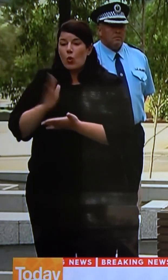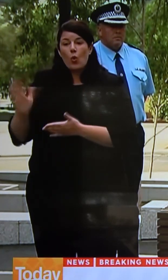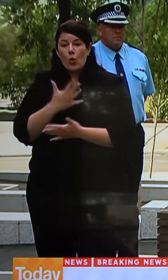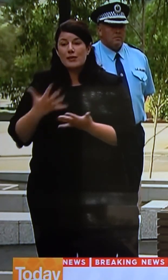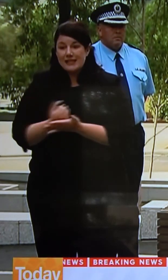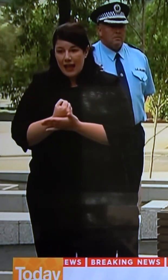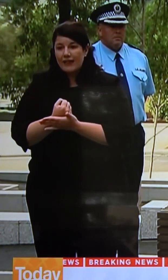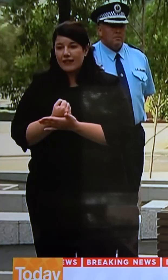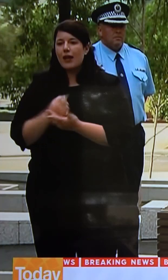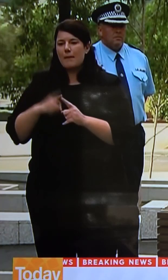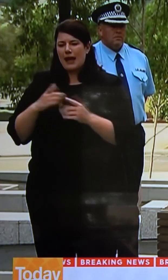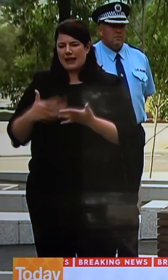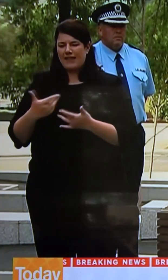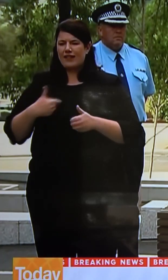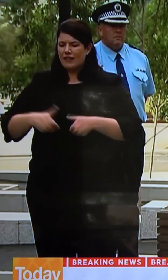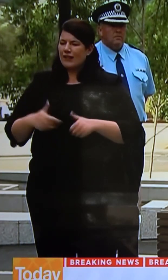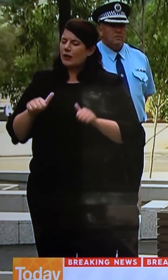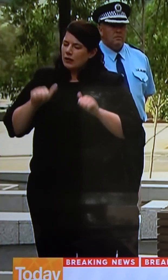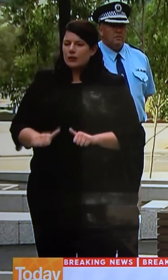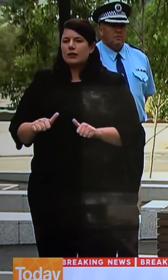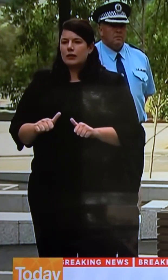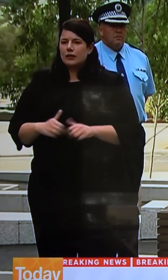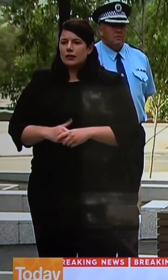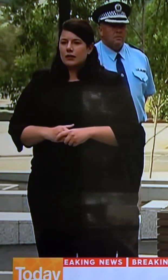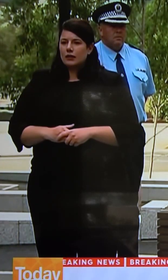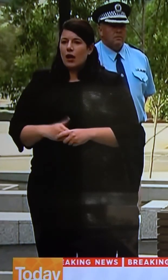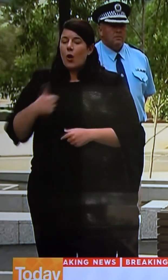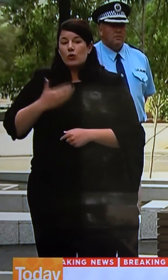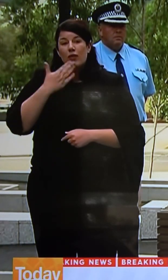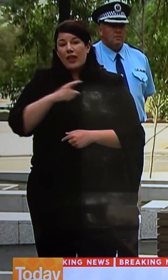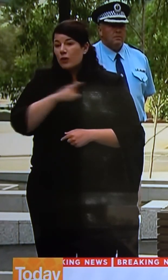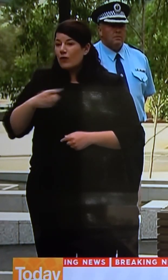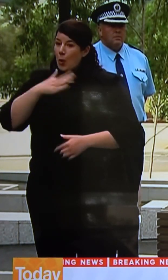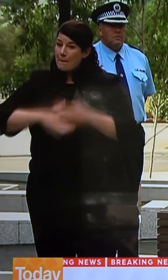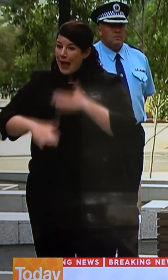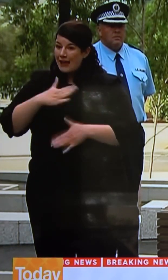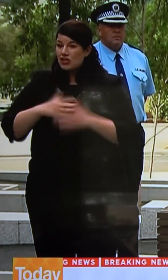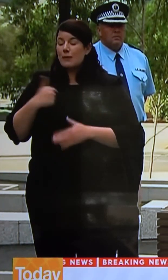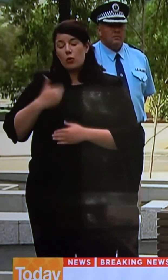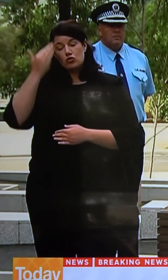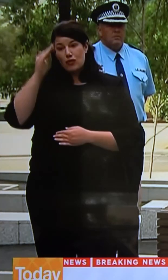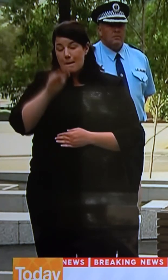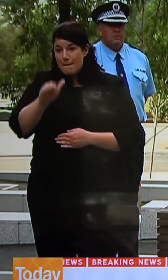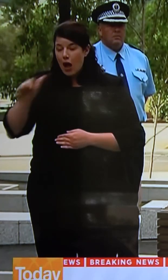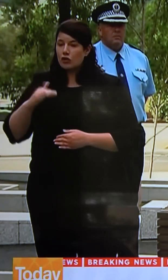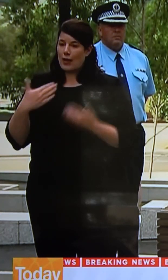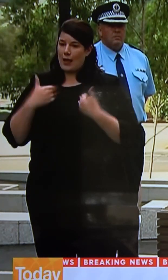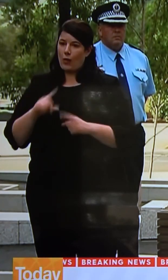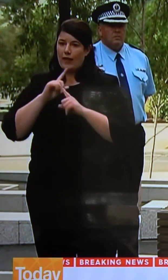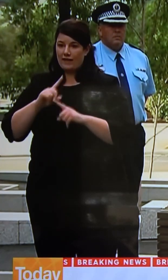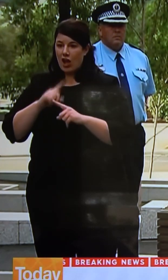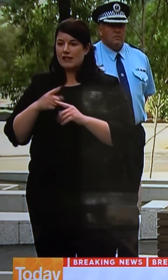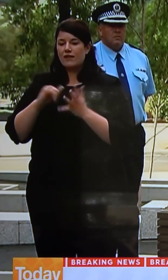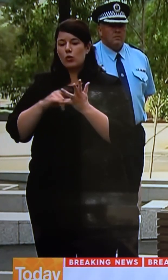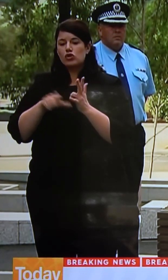but also provide certainty. And I want to thank the community for your patience. I want to emphasise the health advice in relation